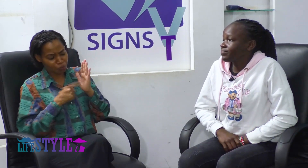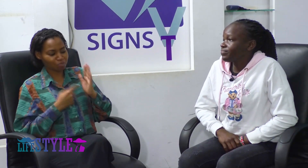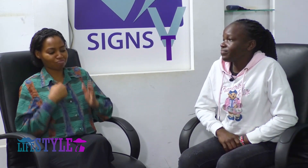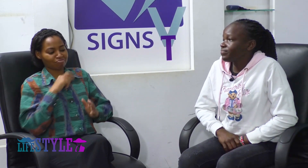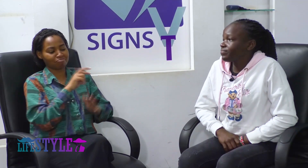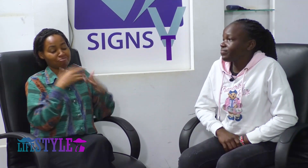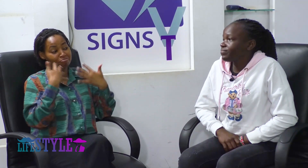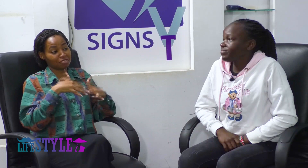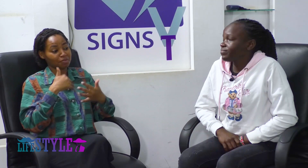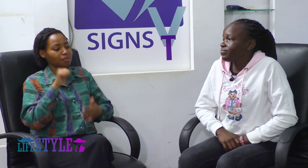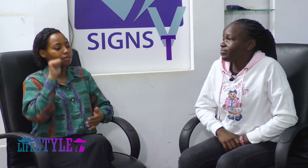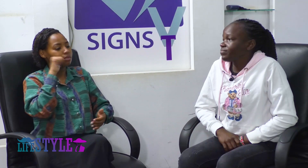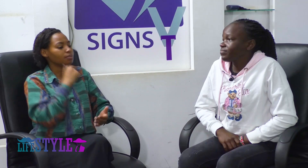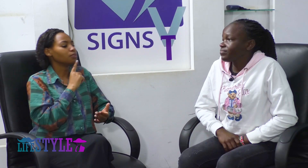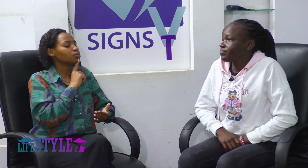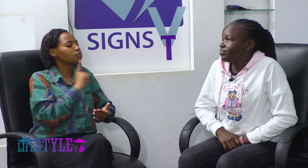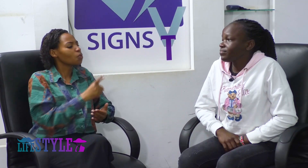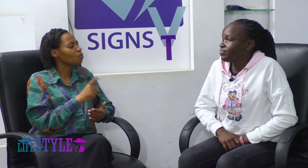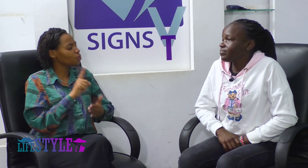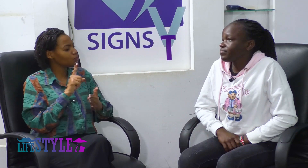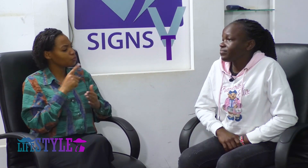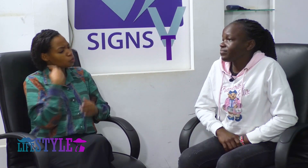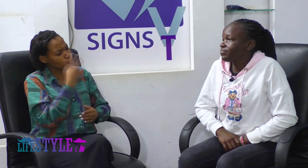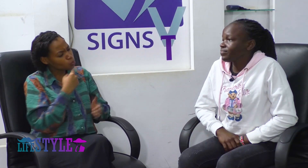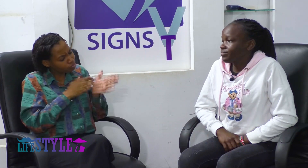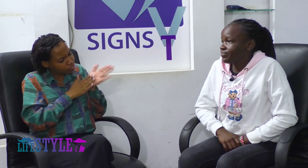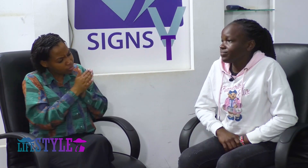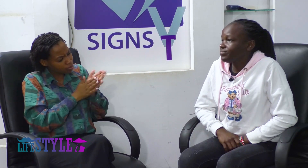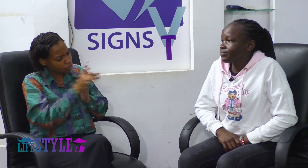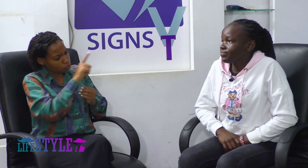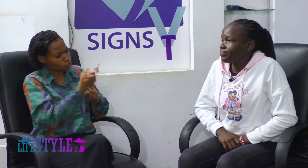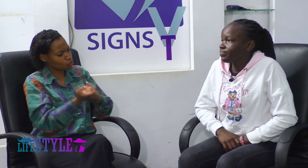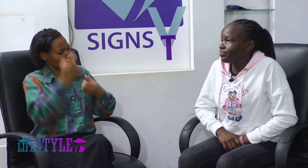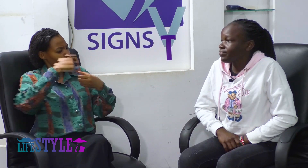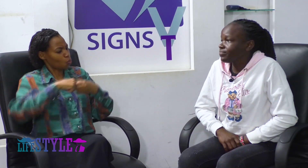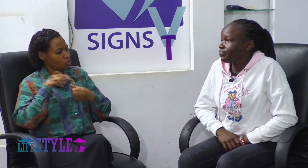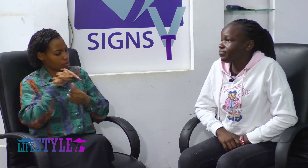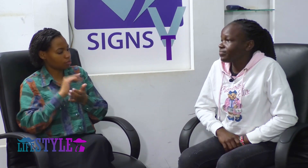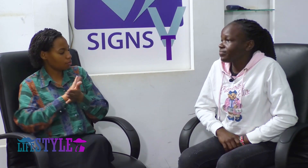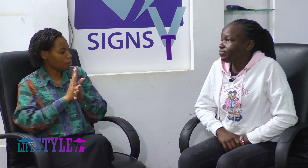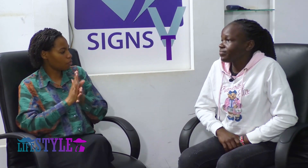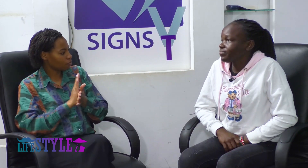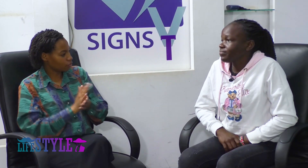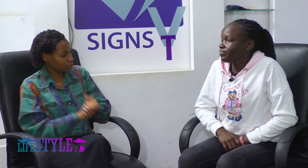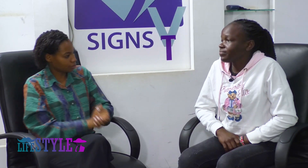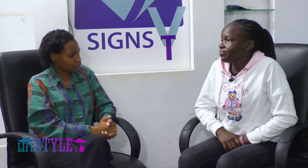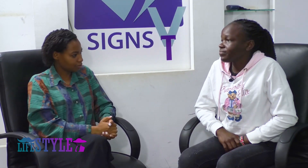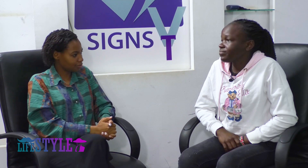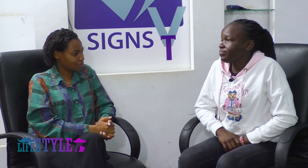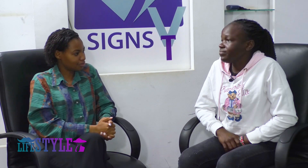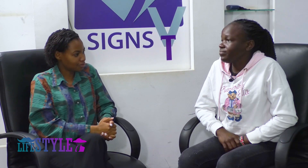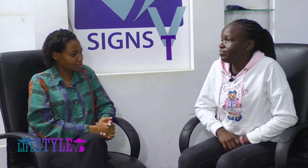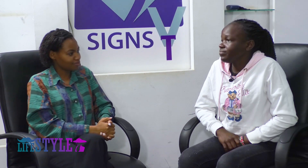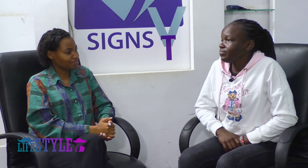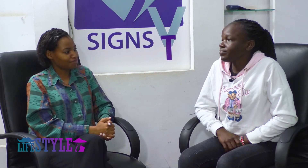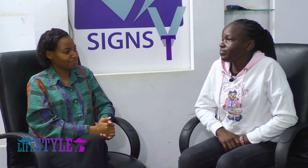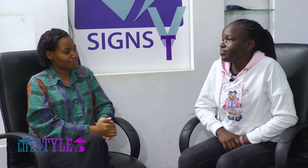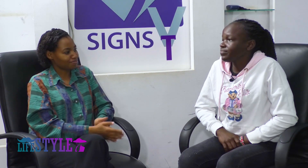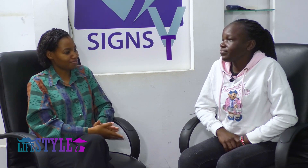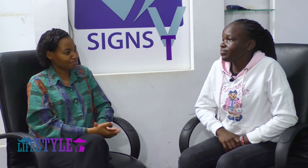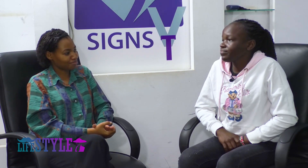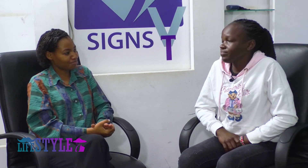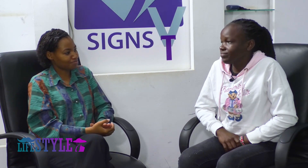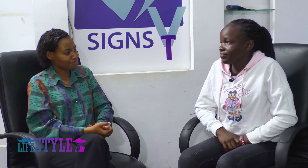so we've talked a couple of things. So lastly, as we finish